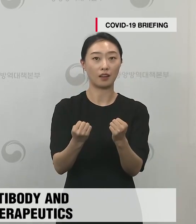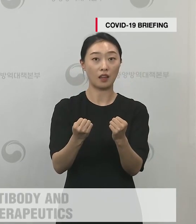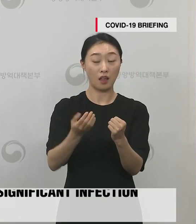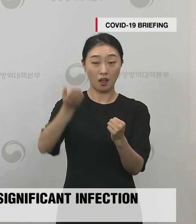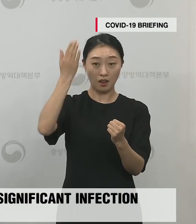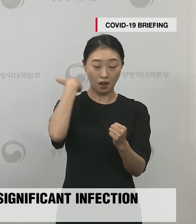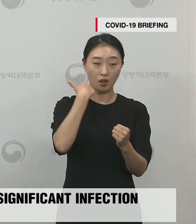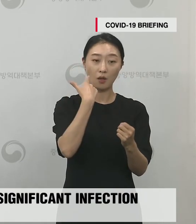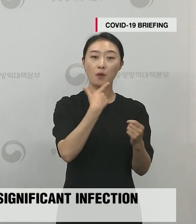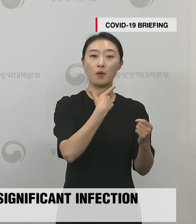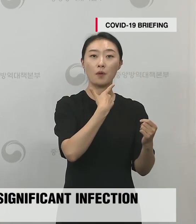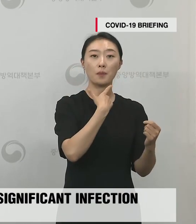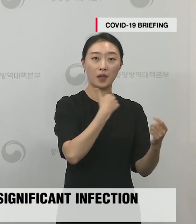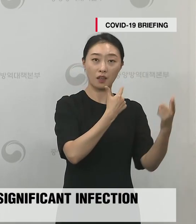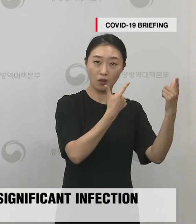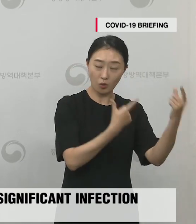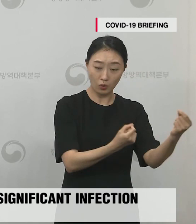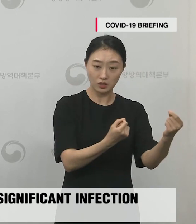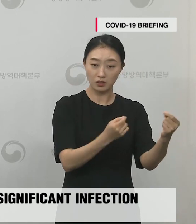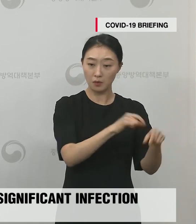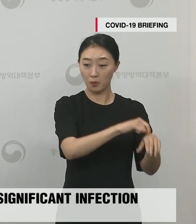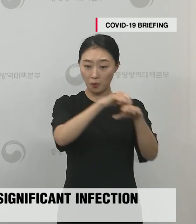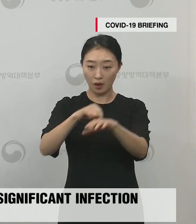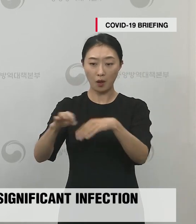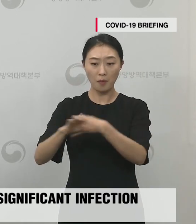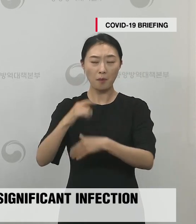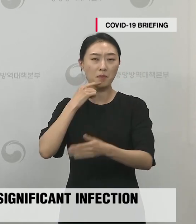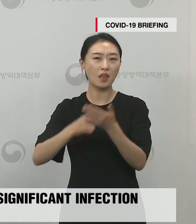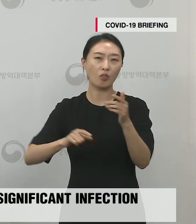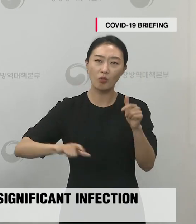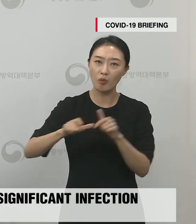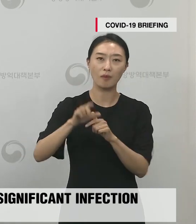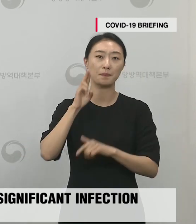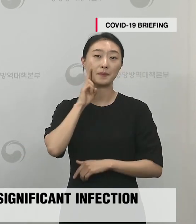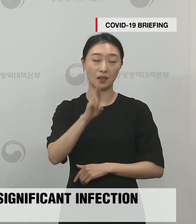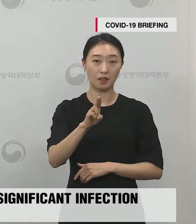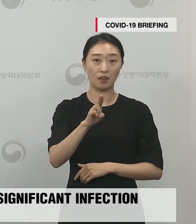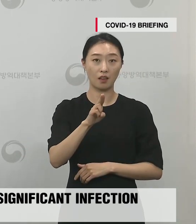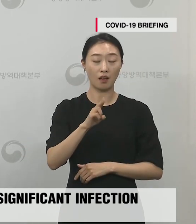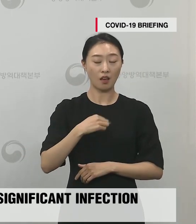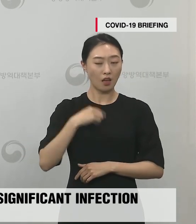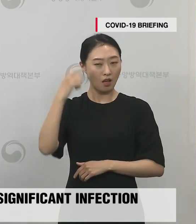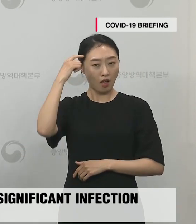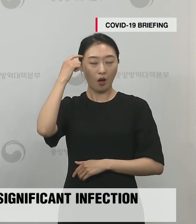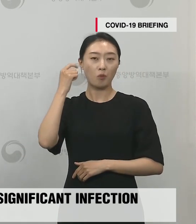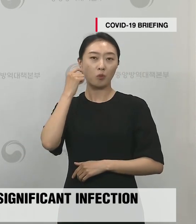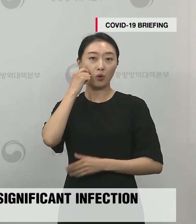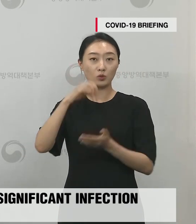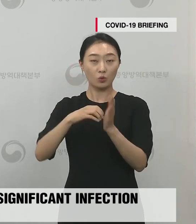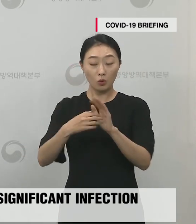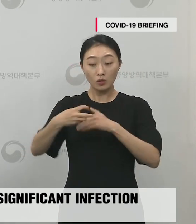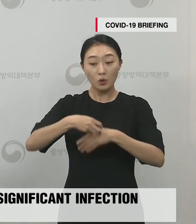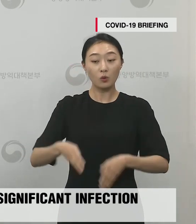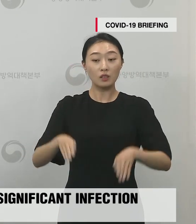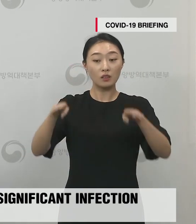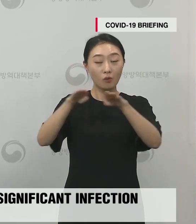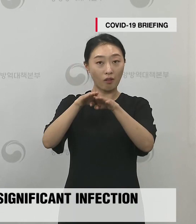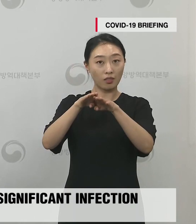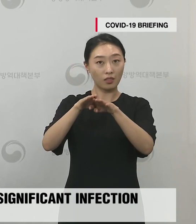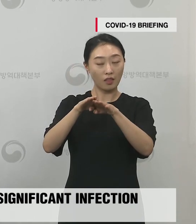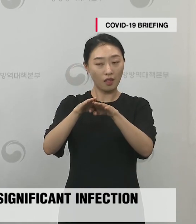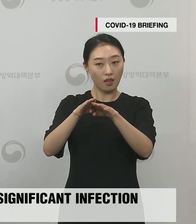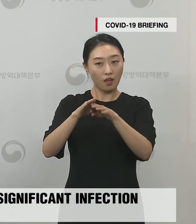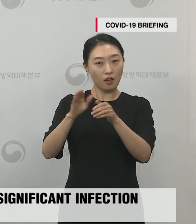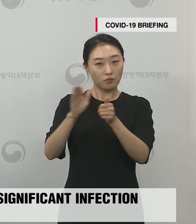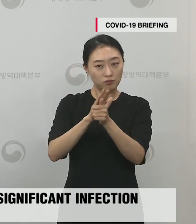if this cluster infection does take place again, we believe the damage would be even grave. And we